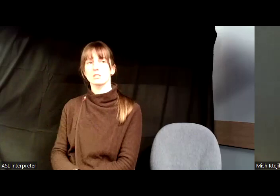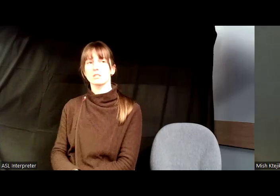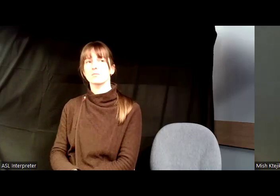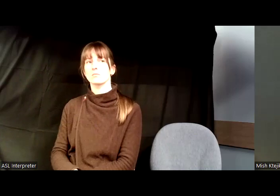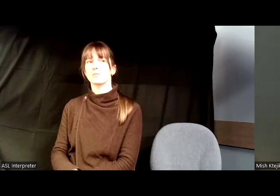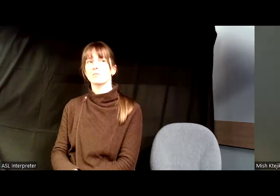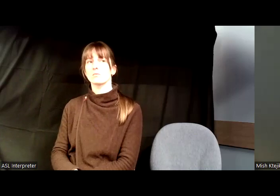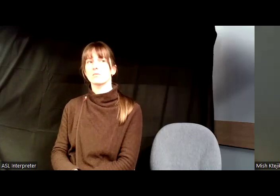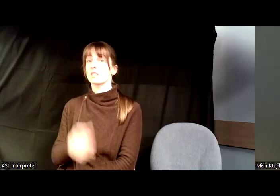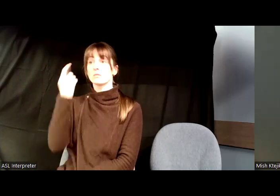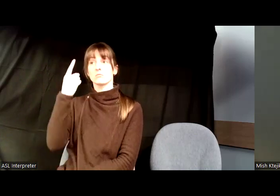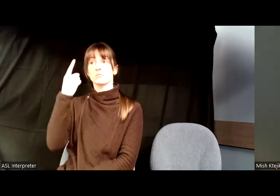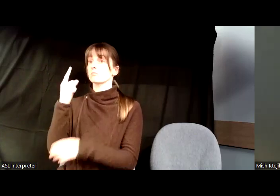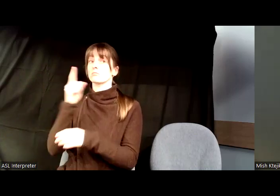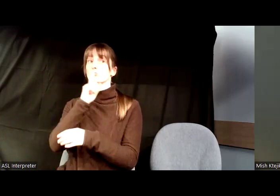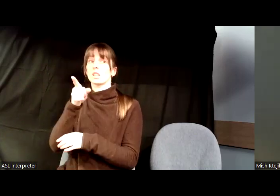much right out of what the